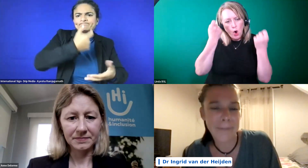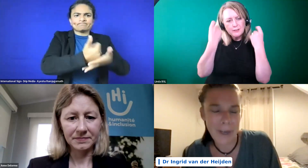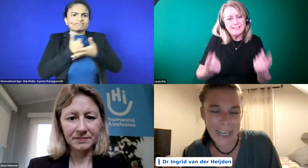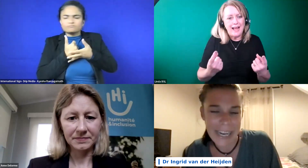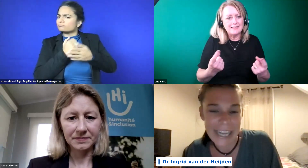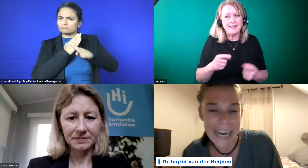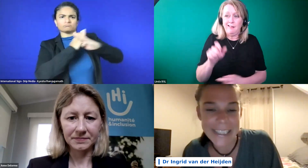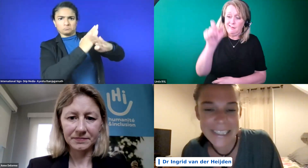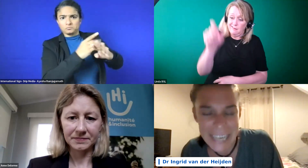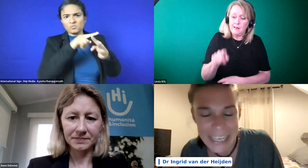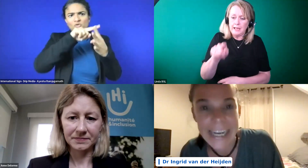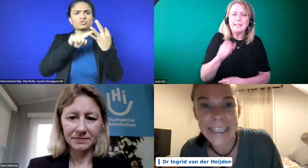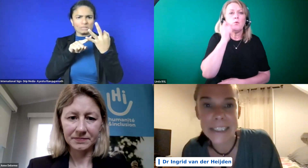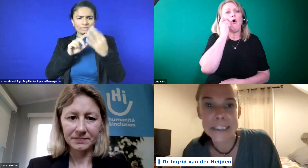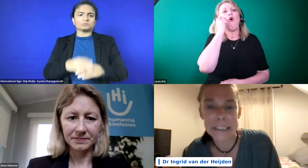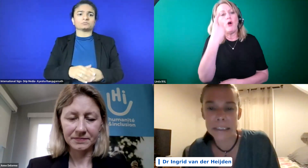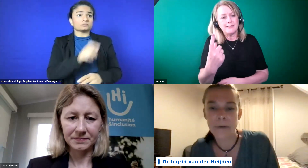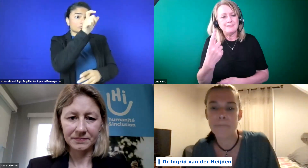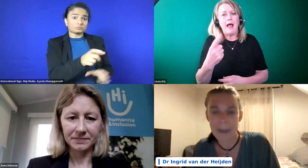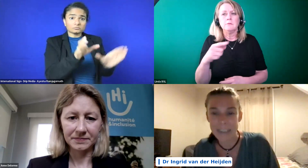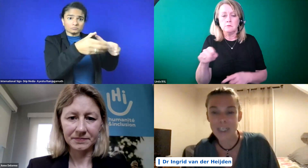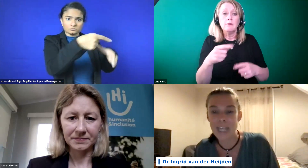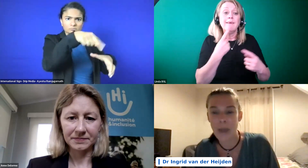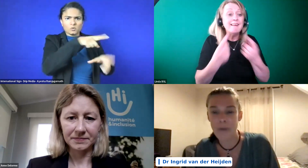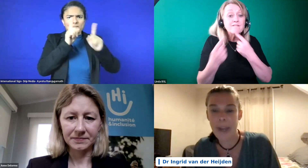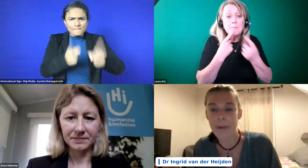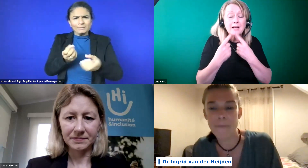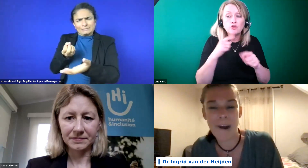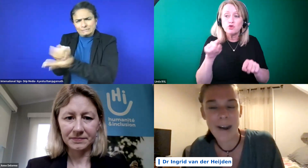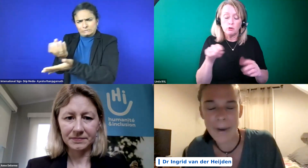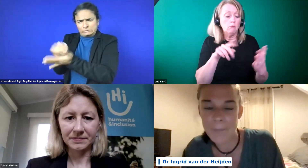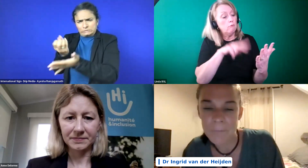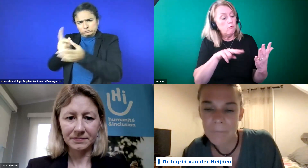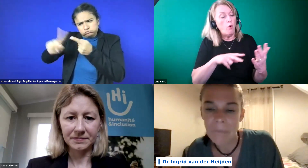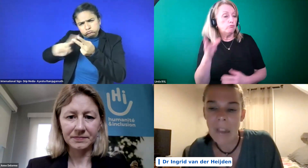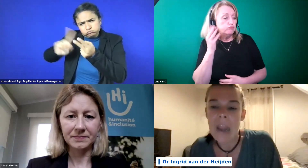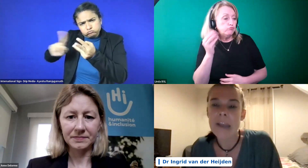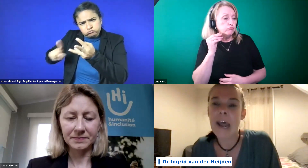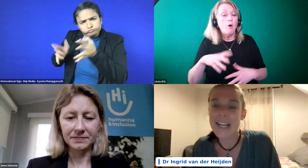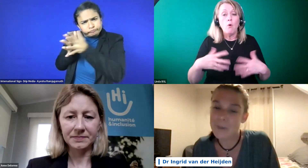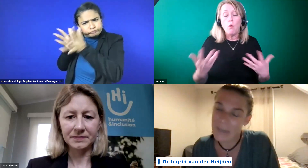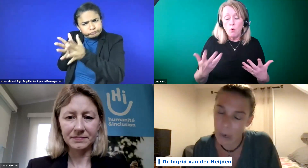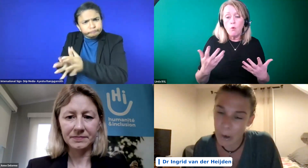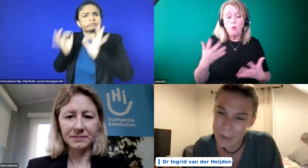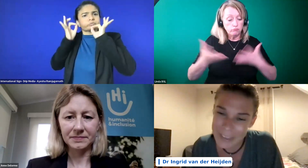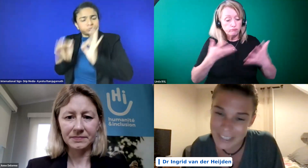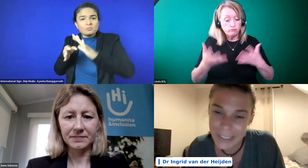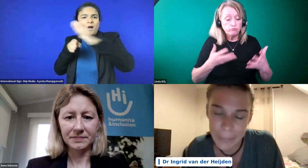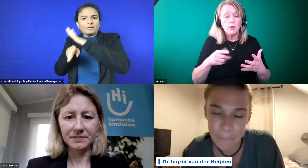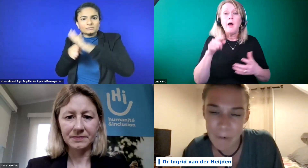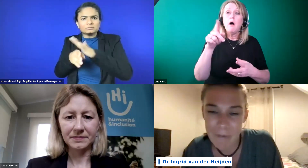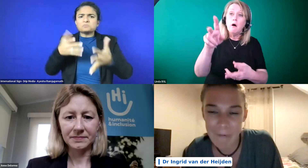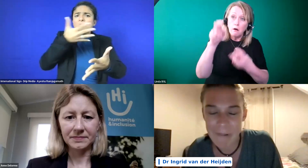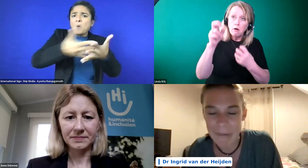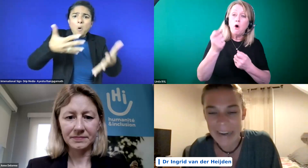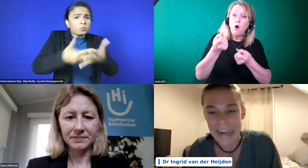client to communicate their understanding and decision back to the healthcare provider. Now, as we know, this